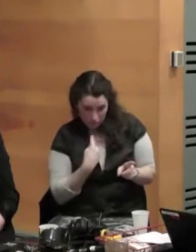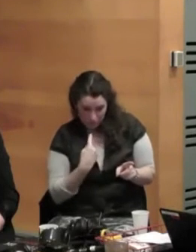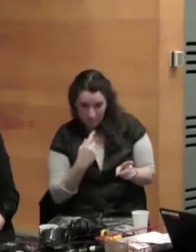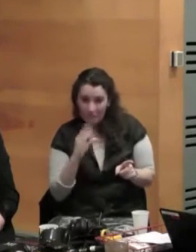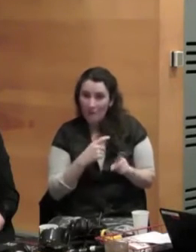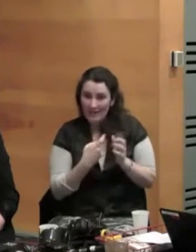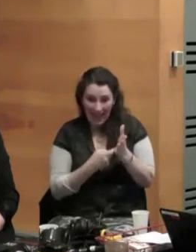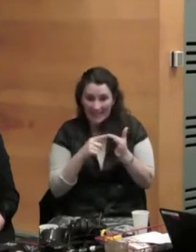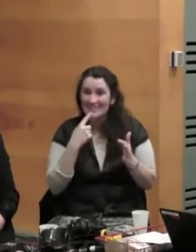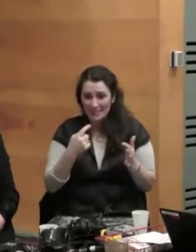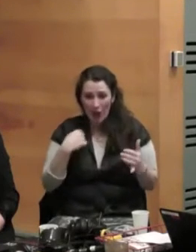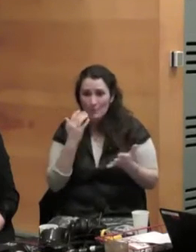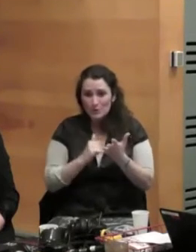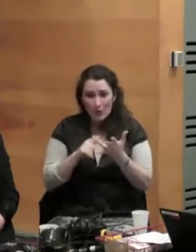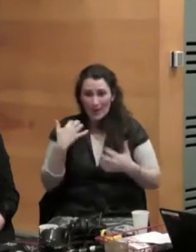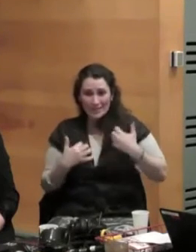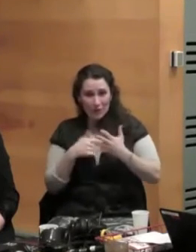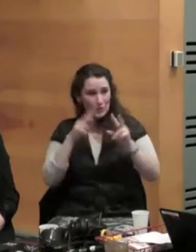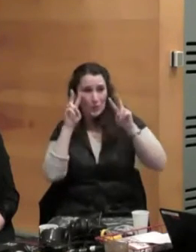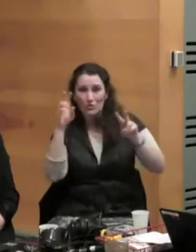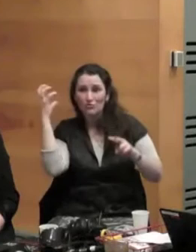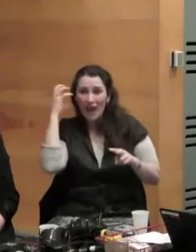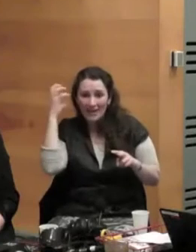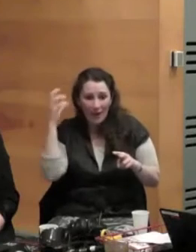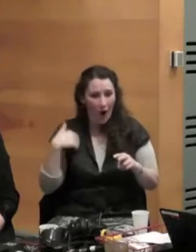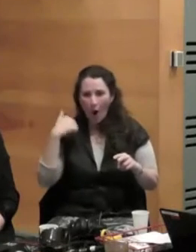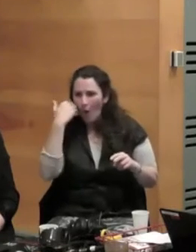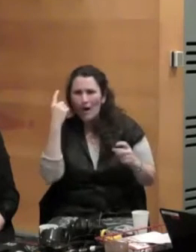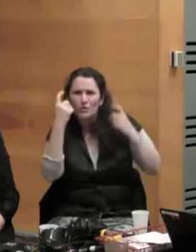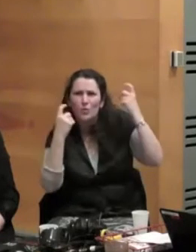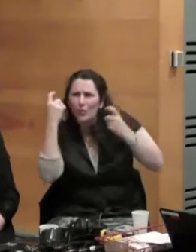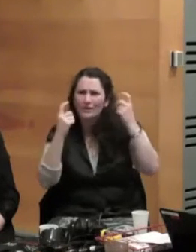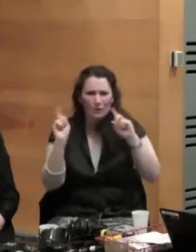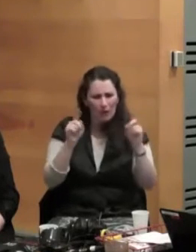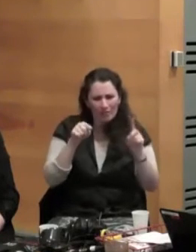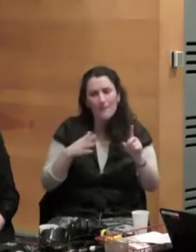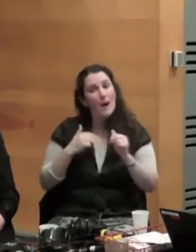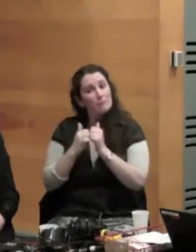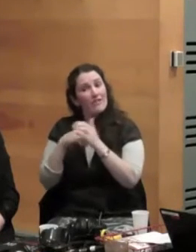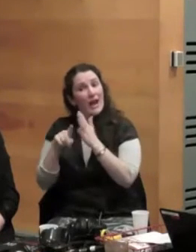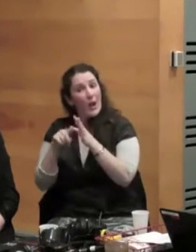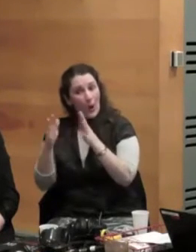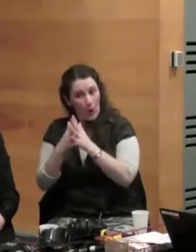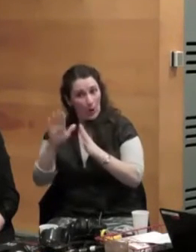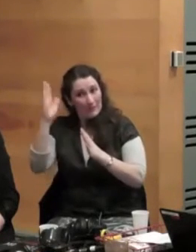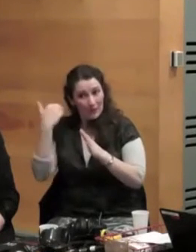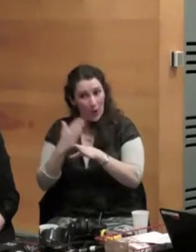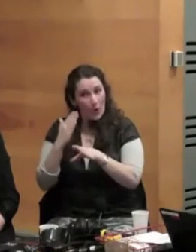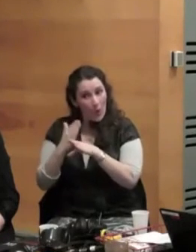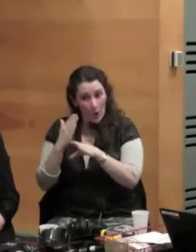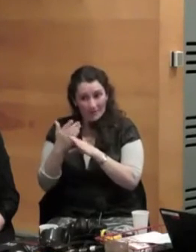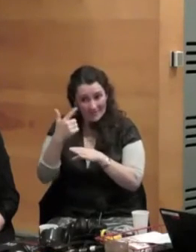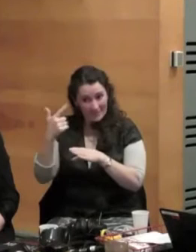watch the radio. I often wonder what it's like in the environment. My brother-in-law works on radio. He used to work with 774, Brad McKenzie. Hi,